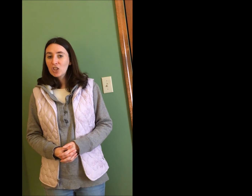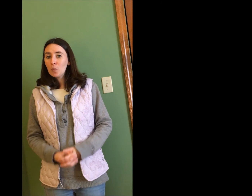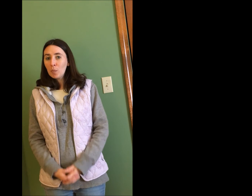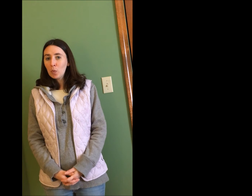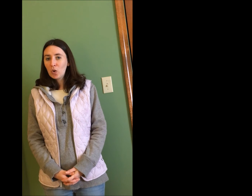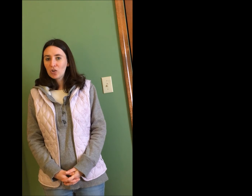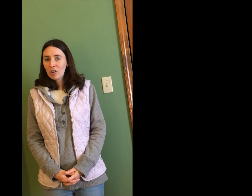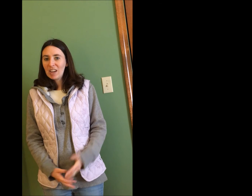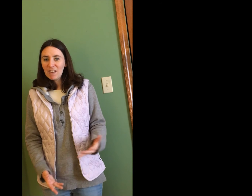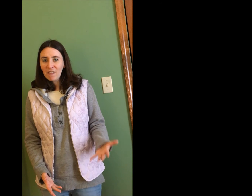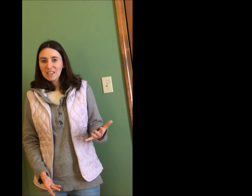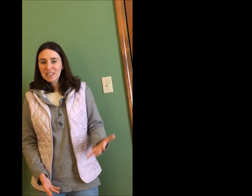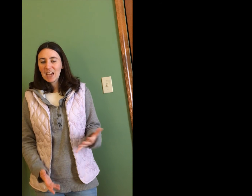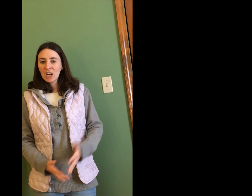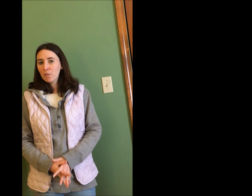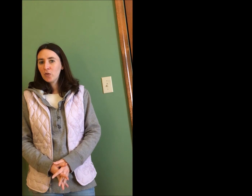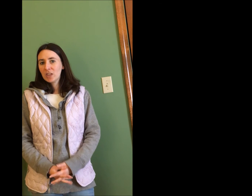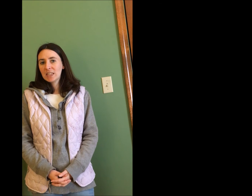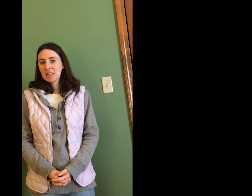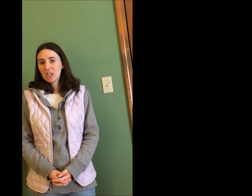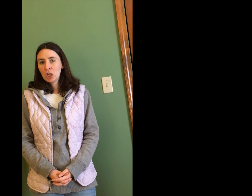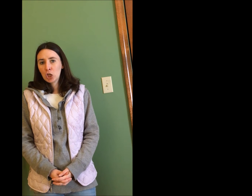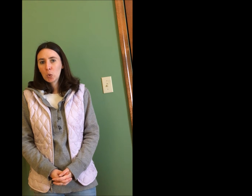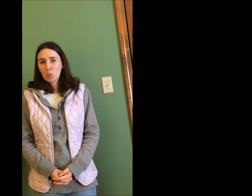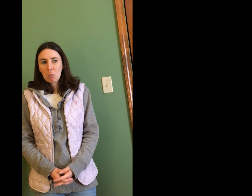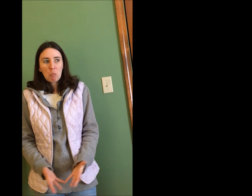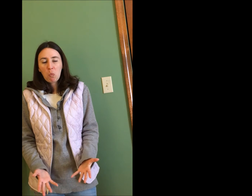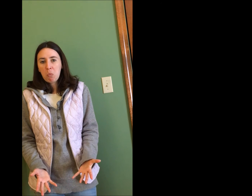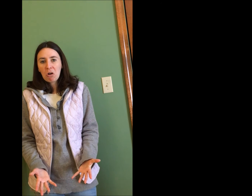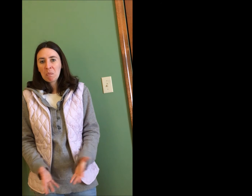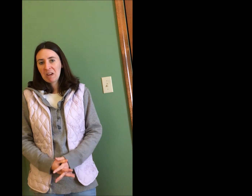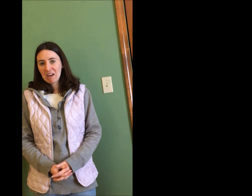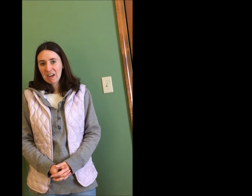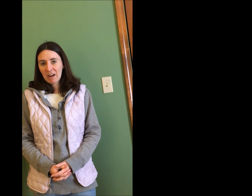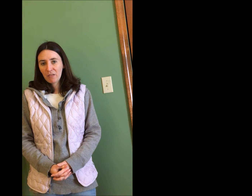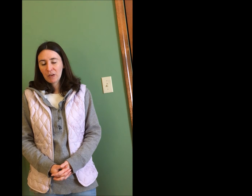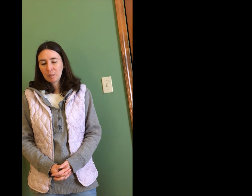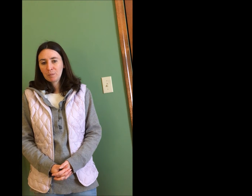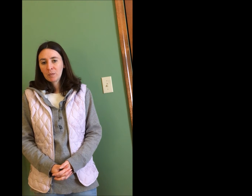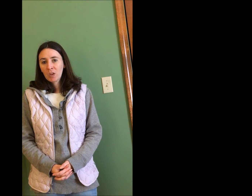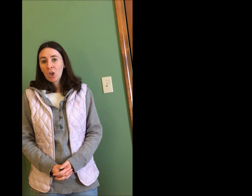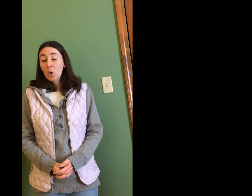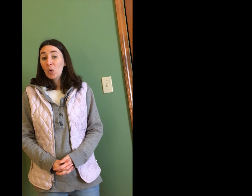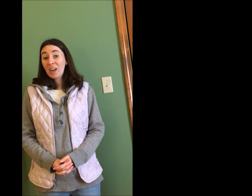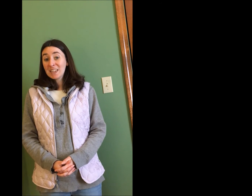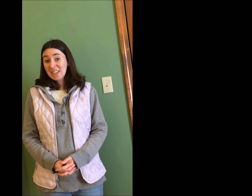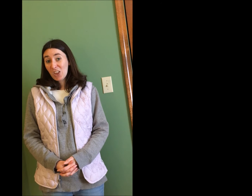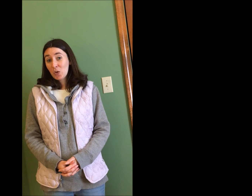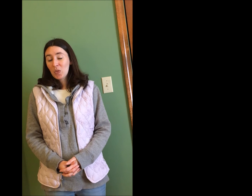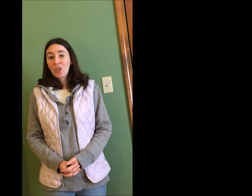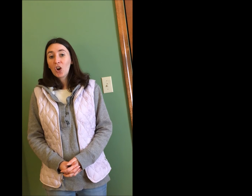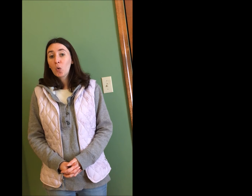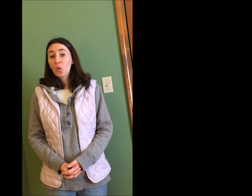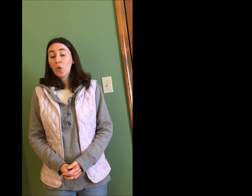you might be wondering, if I sign up for the CEU, what am I going to get out of it? Well, I can tell you, there are over